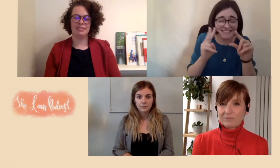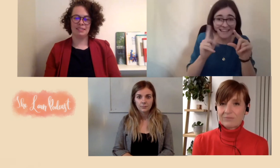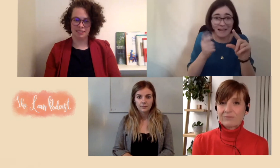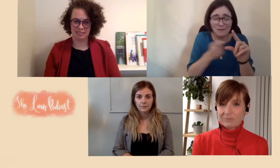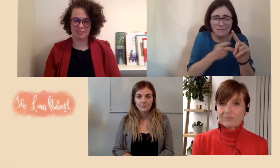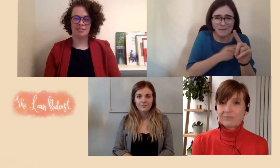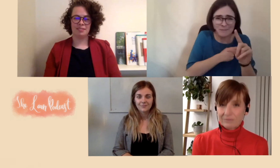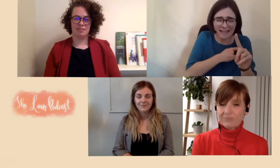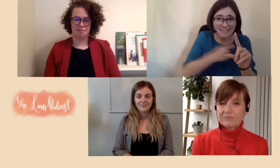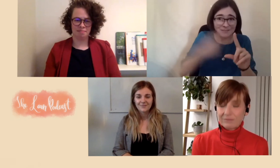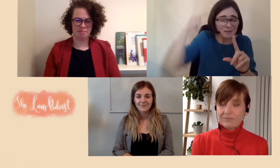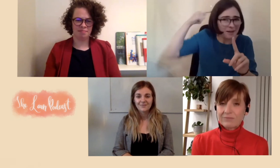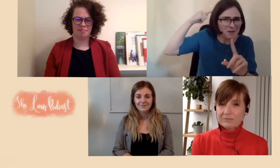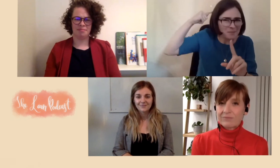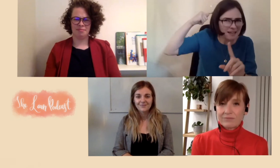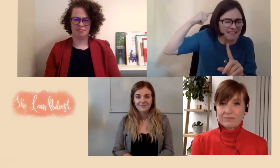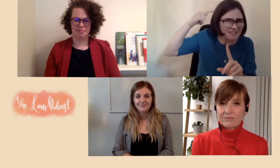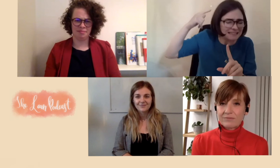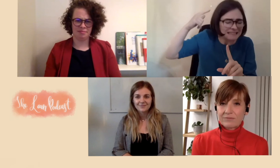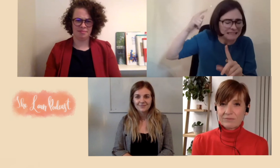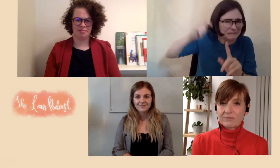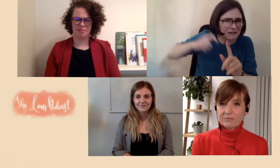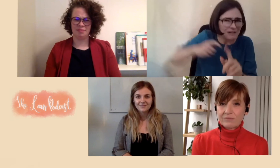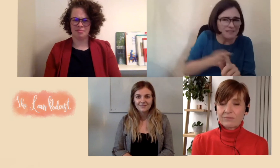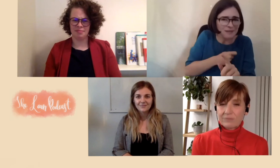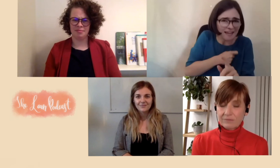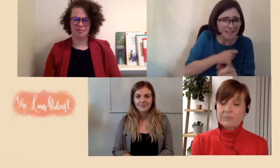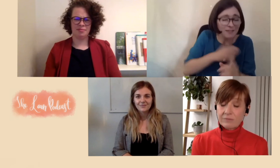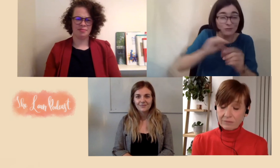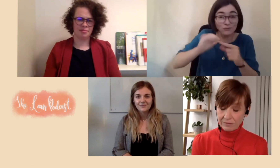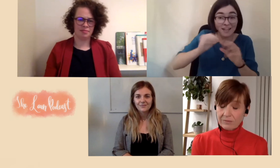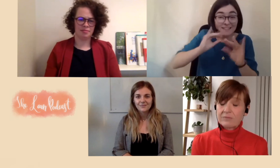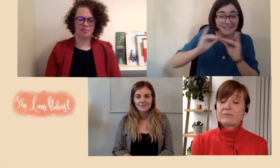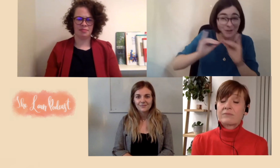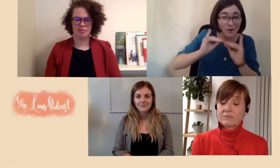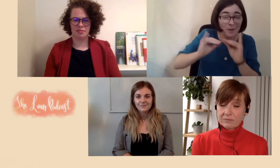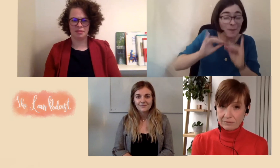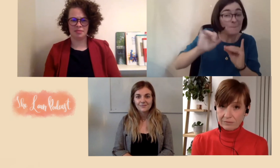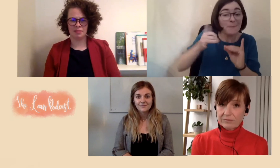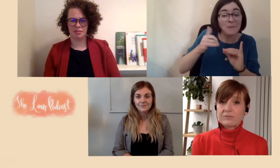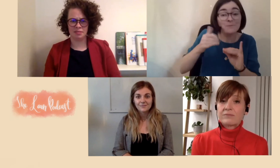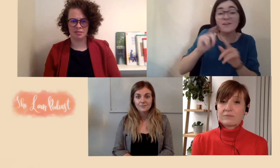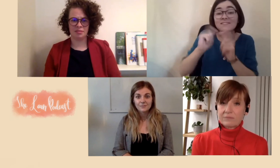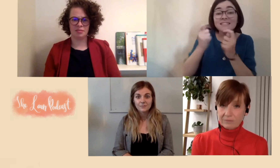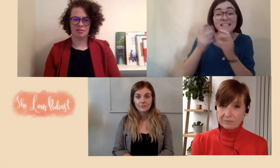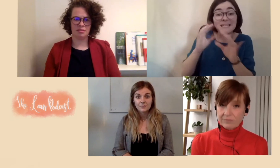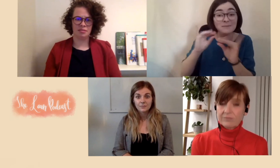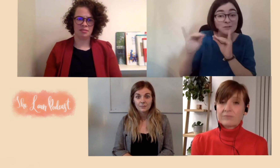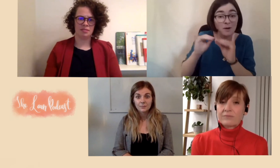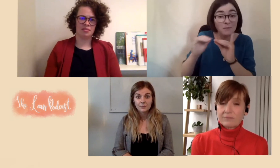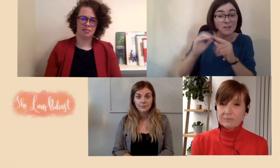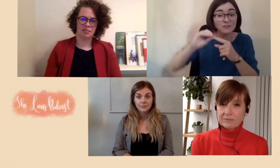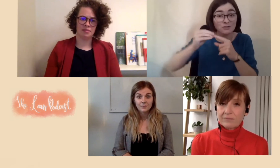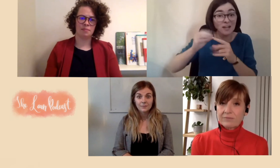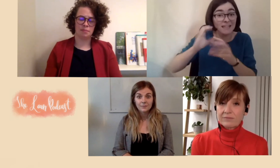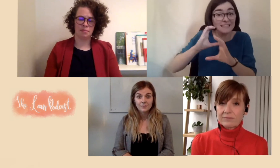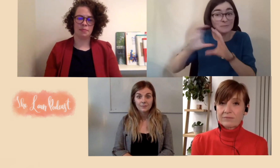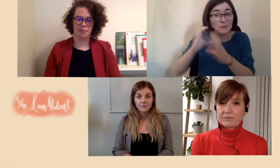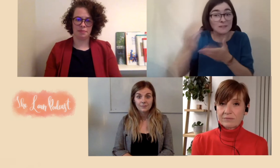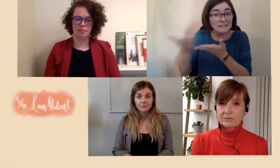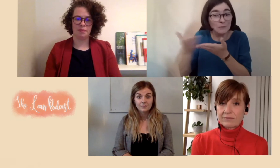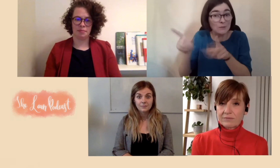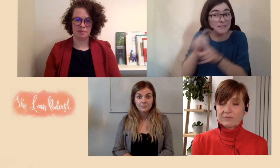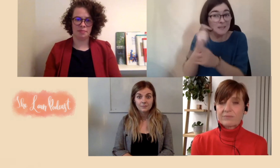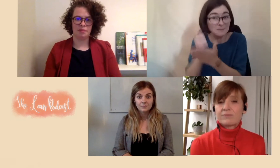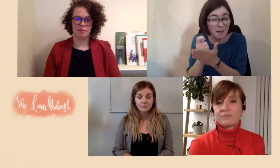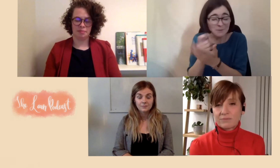much going on that it really does test you in your boundaries. You can't just, you can't just close your laptop